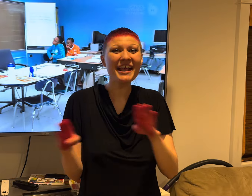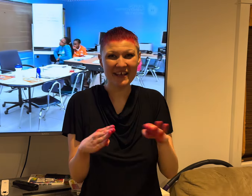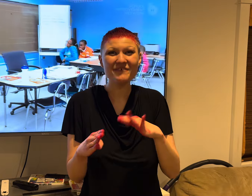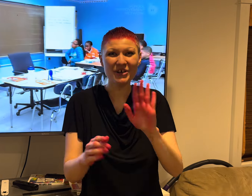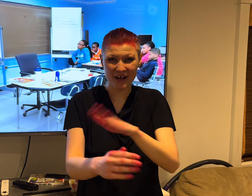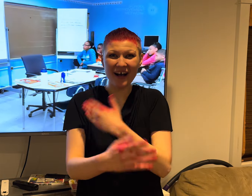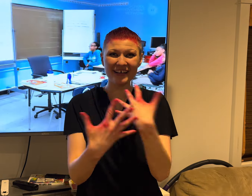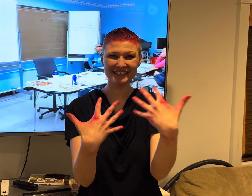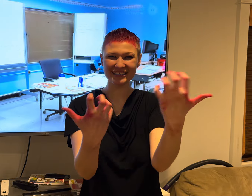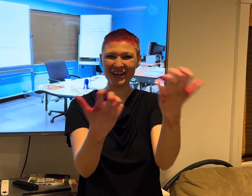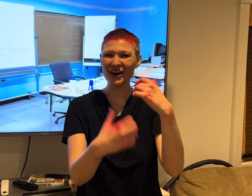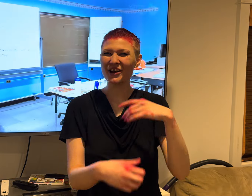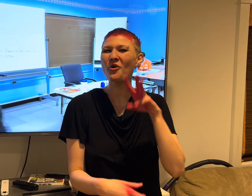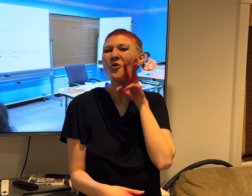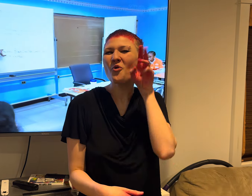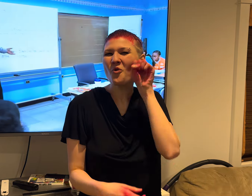right? And lastly, the reckless,